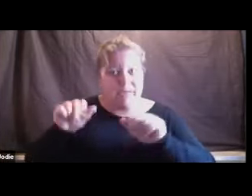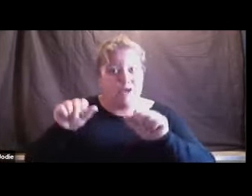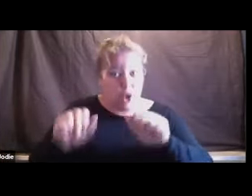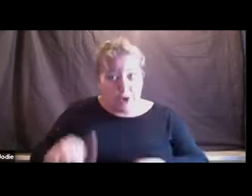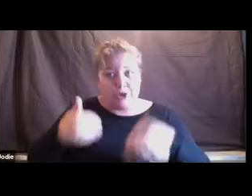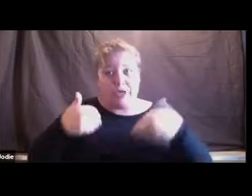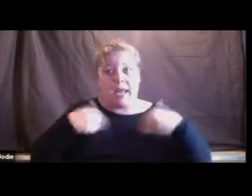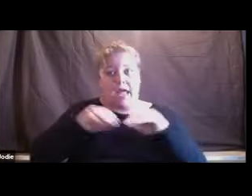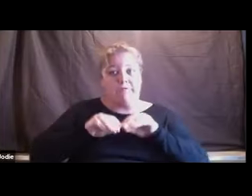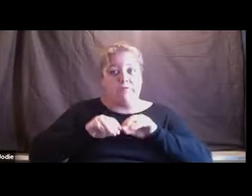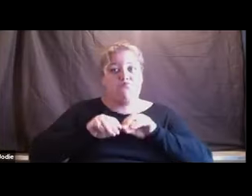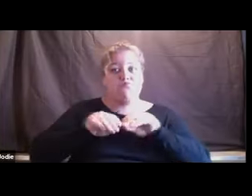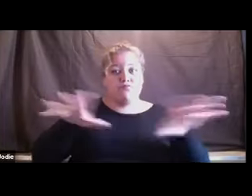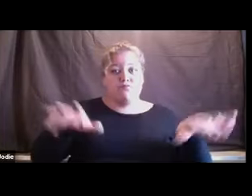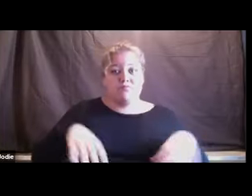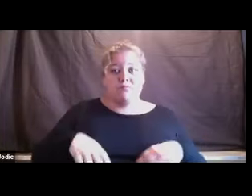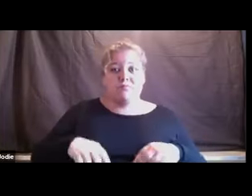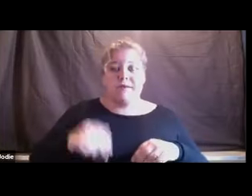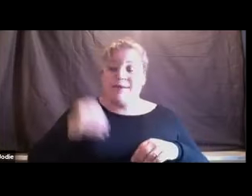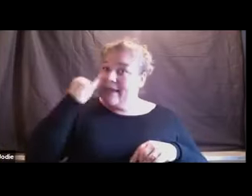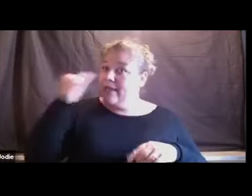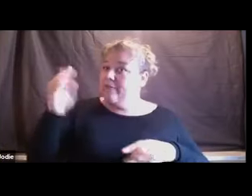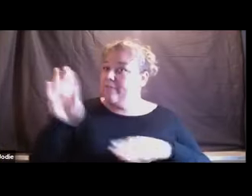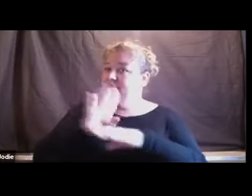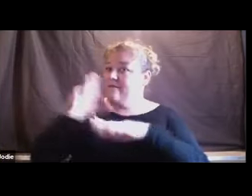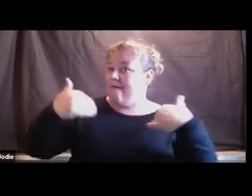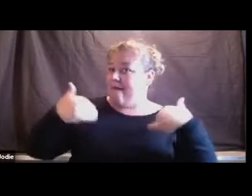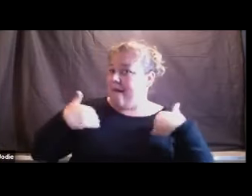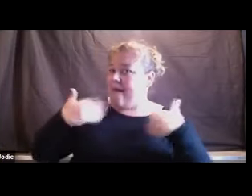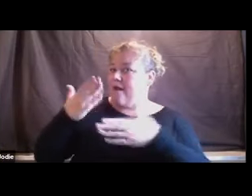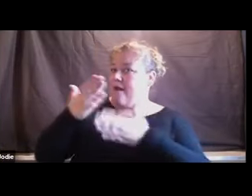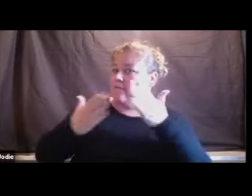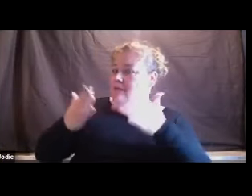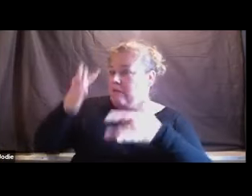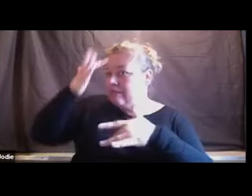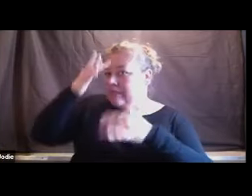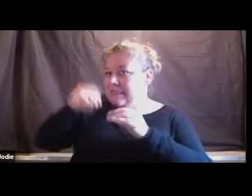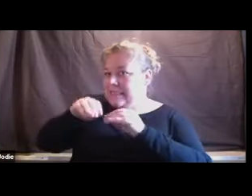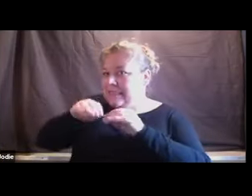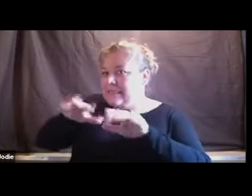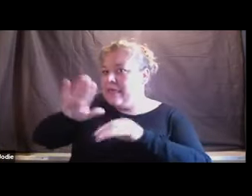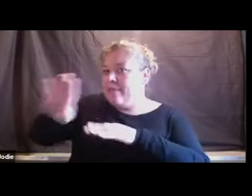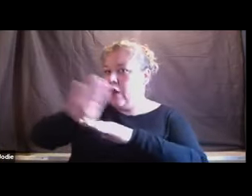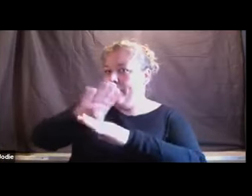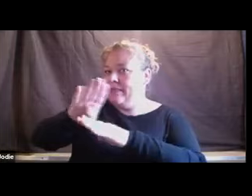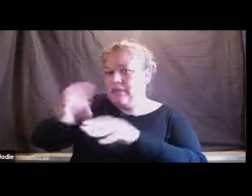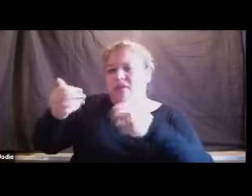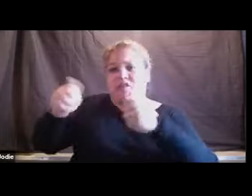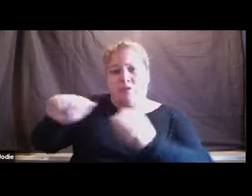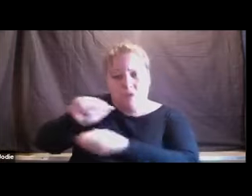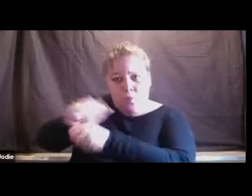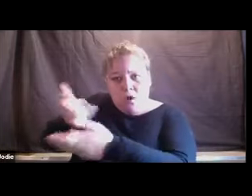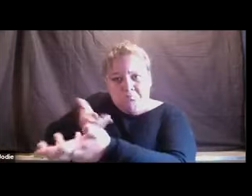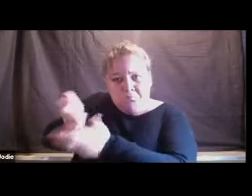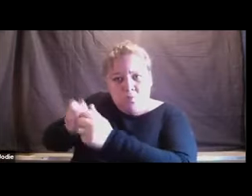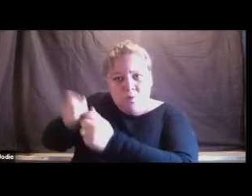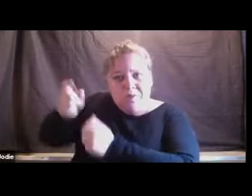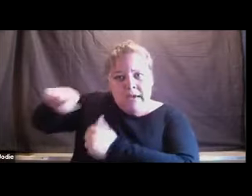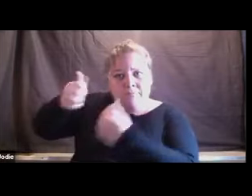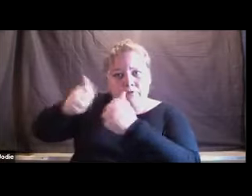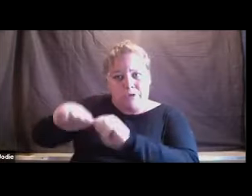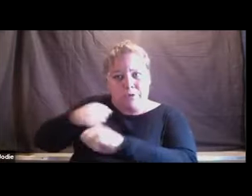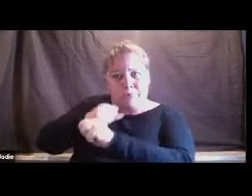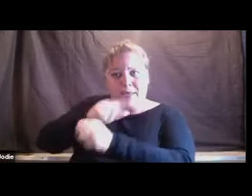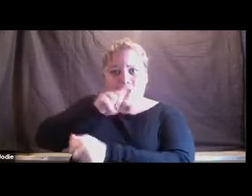the spread. You know, there's some level of trust that has to happen in the process of how we do